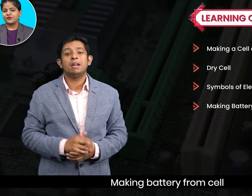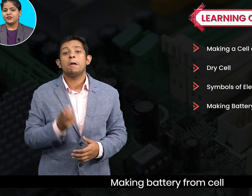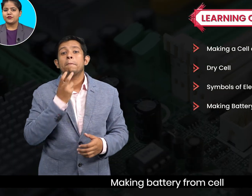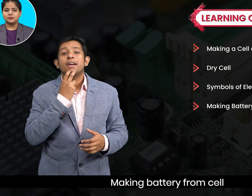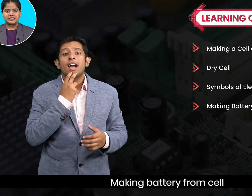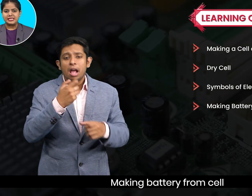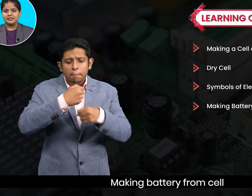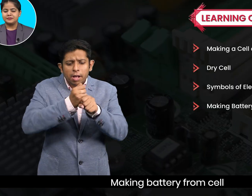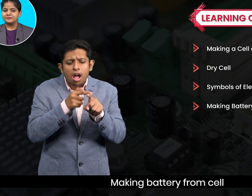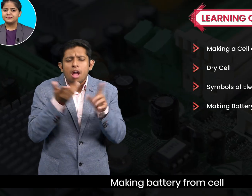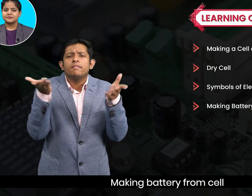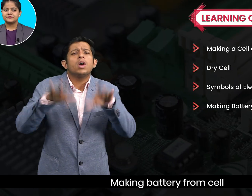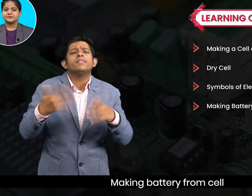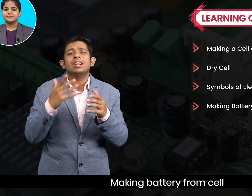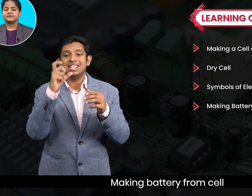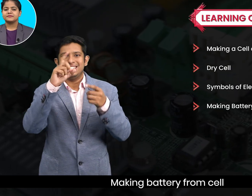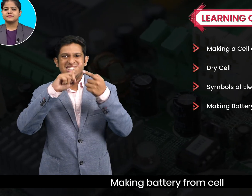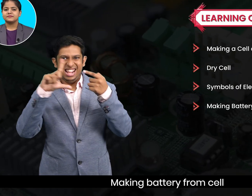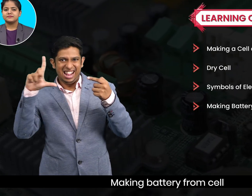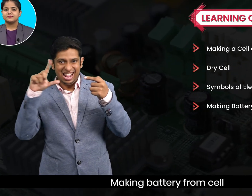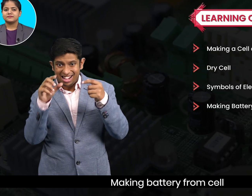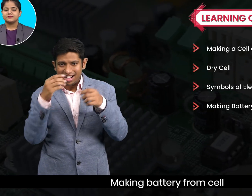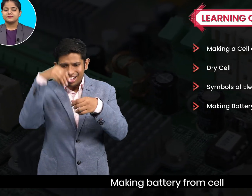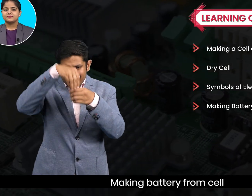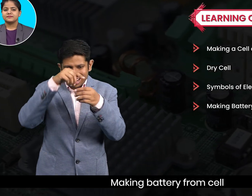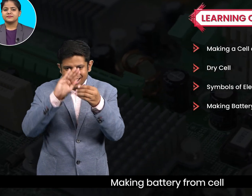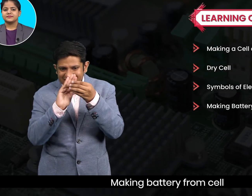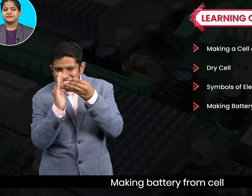making battery from cell,